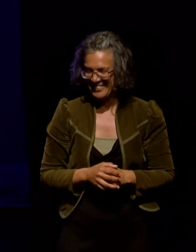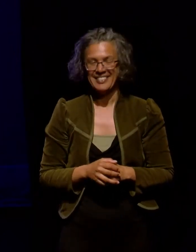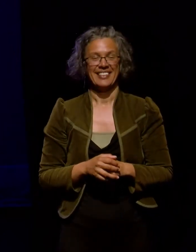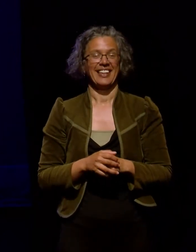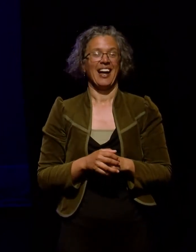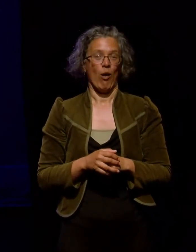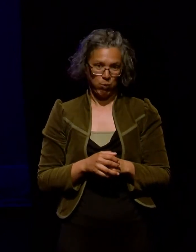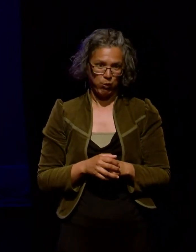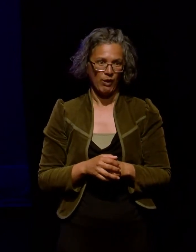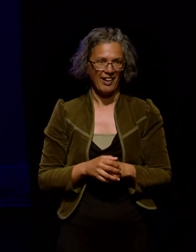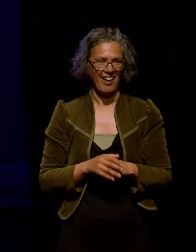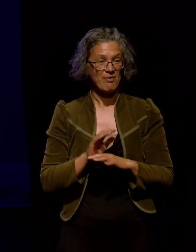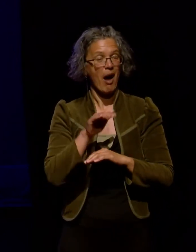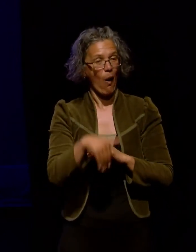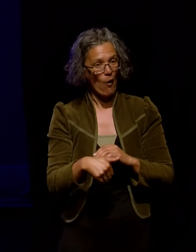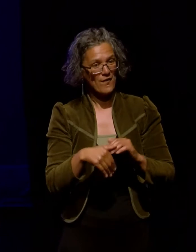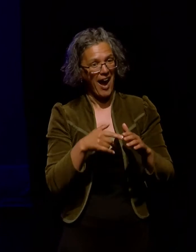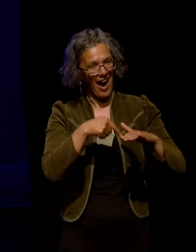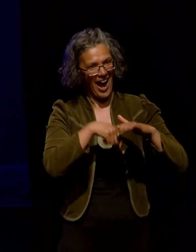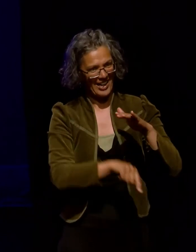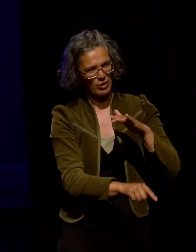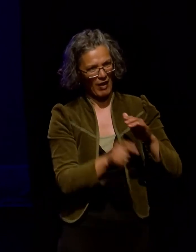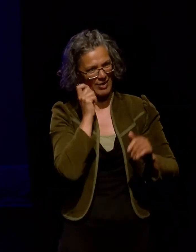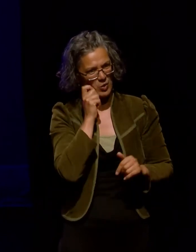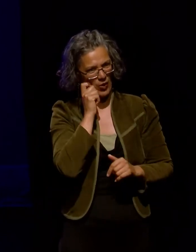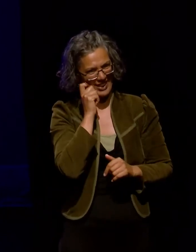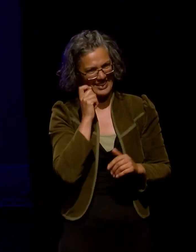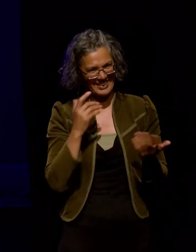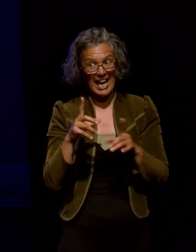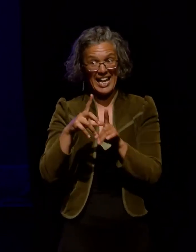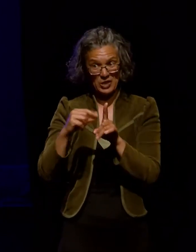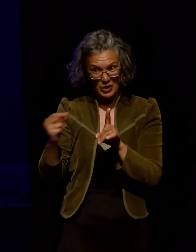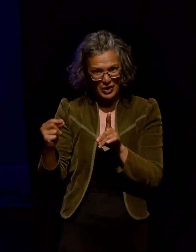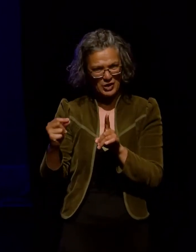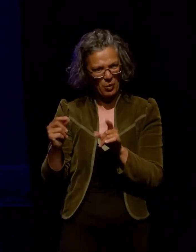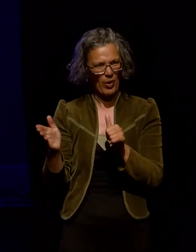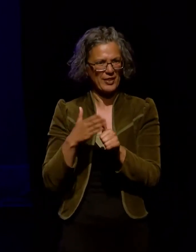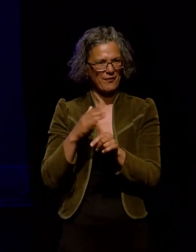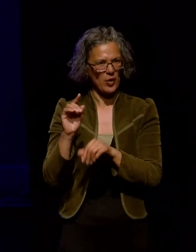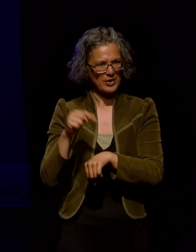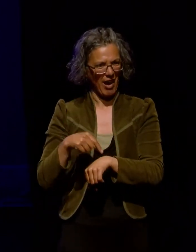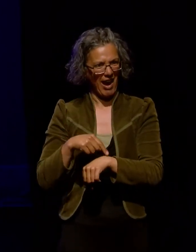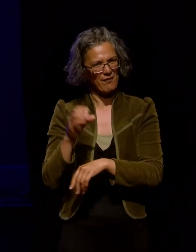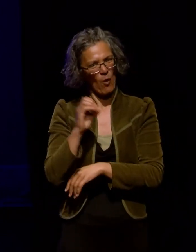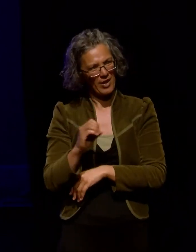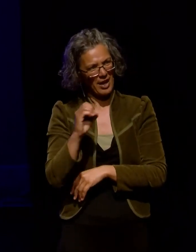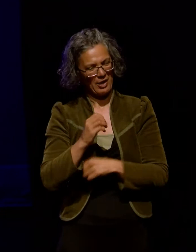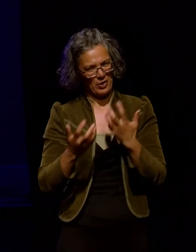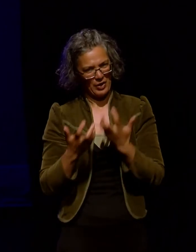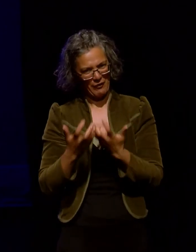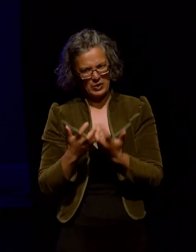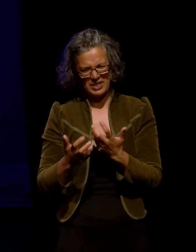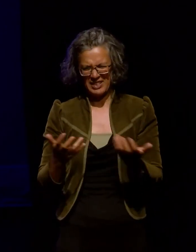And a fully digital thesis first for Otago University, I might add. What if we gave people a history on these long-gone